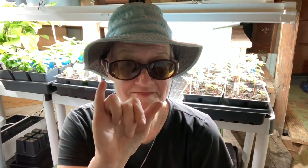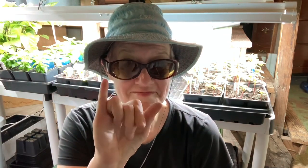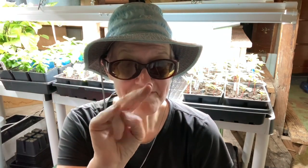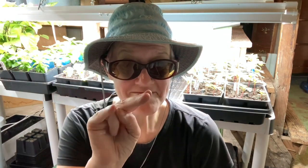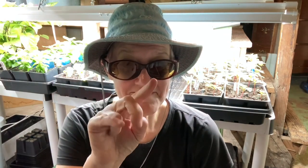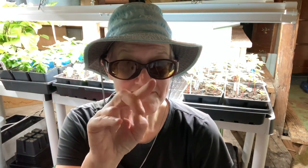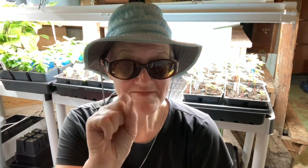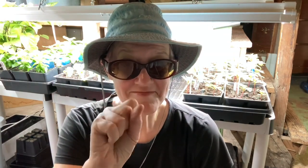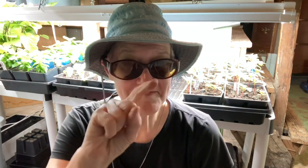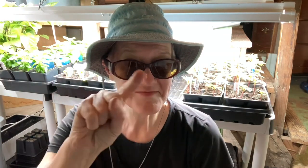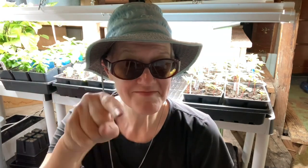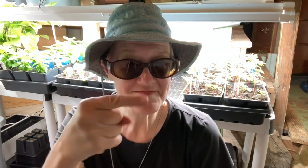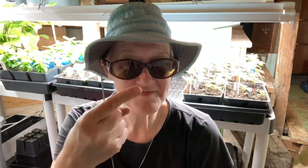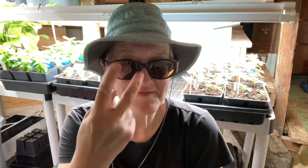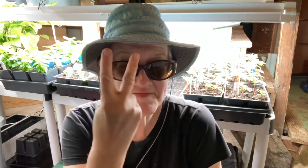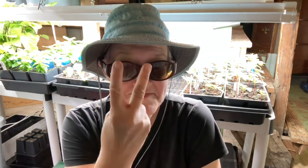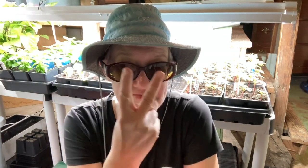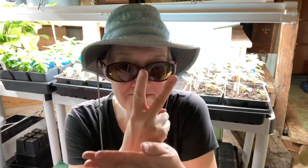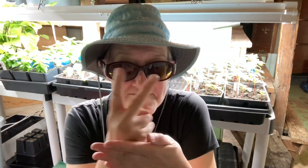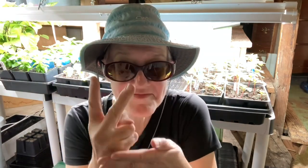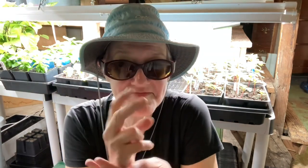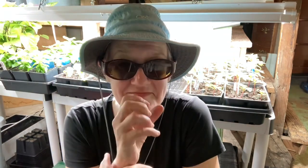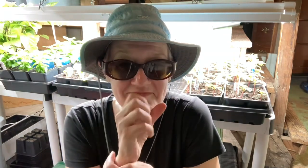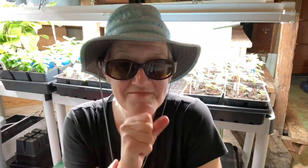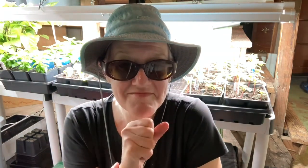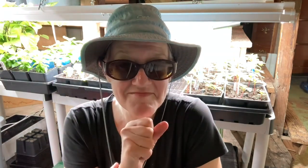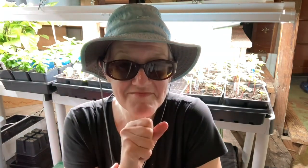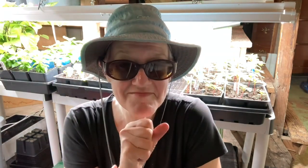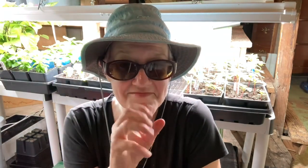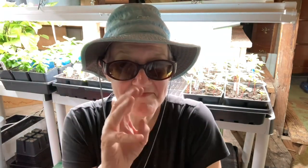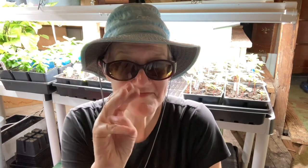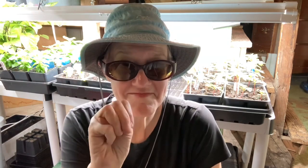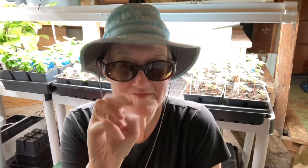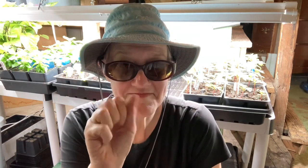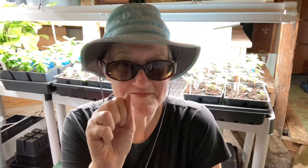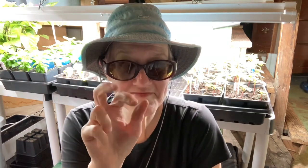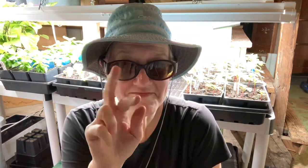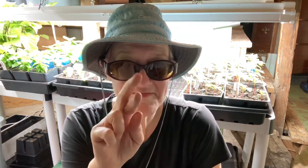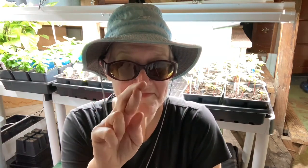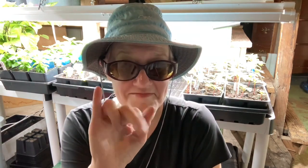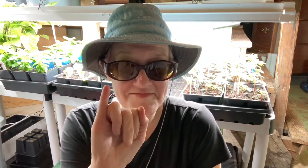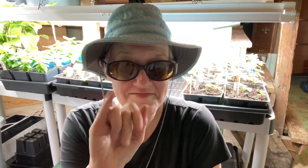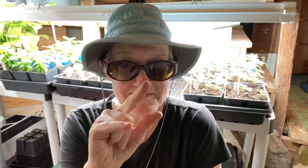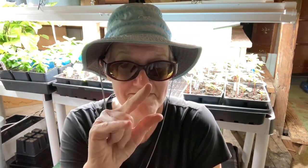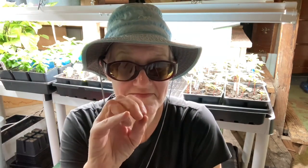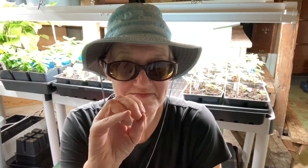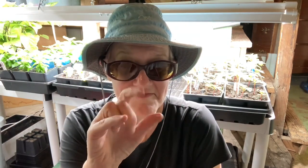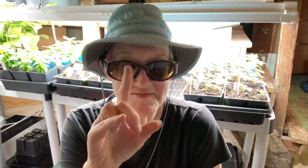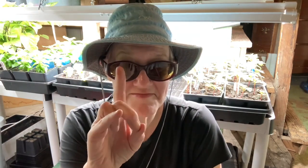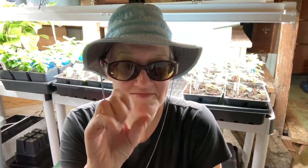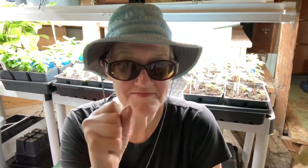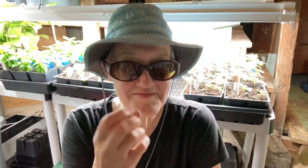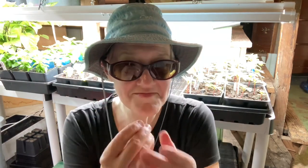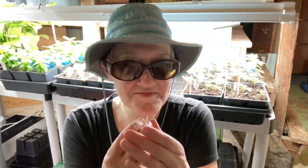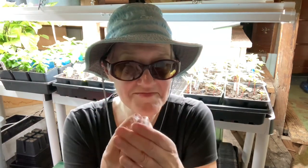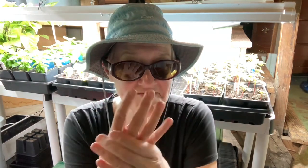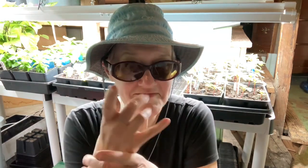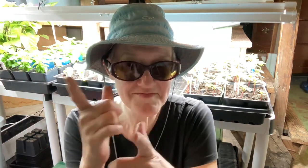These seedlings are only 2 weeks old. Marigolds grow